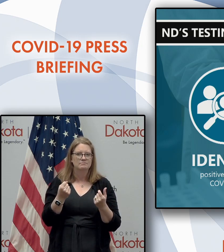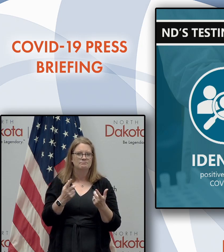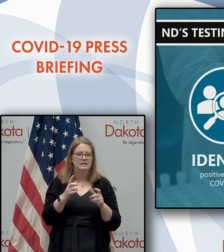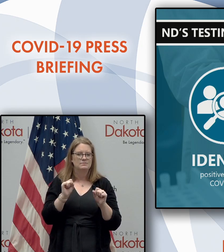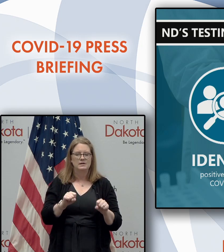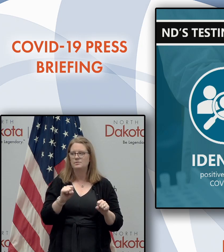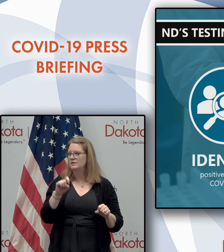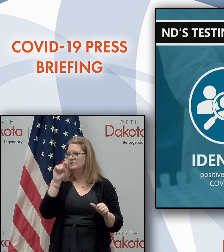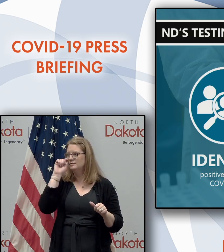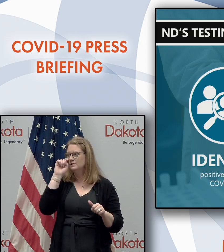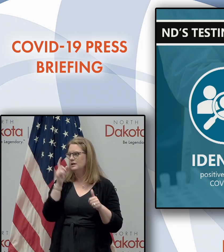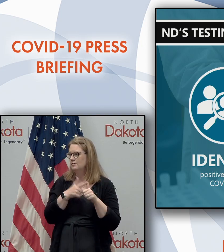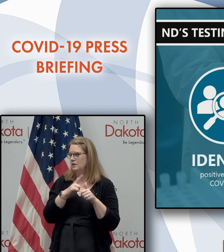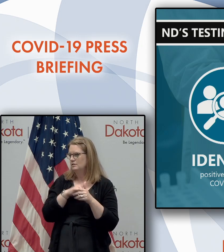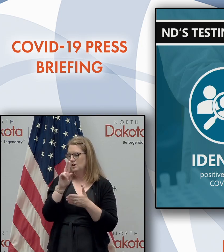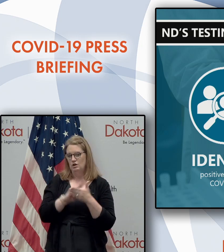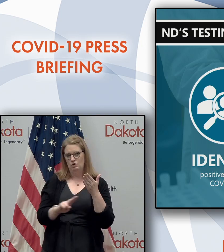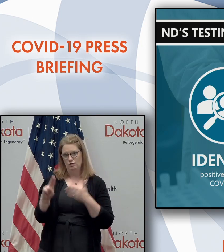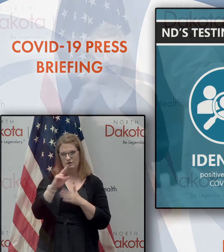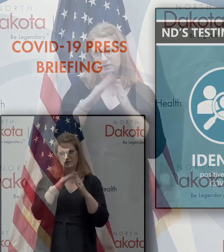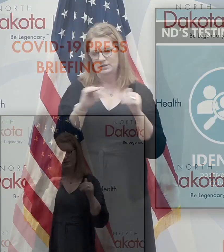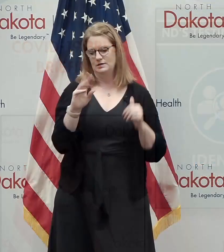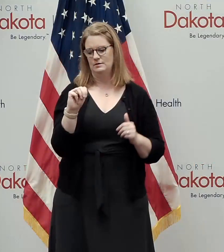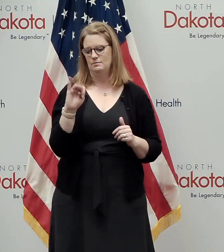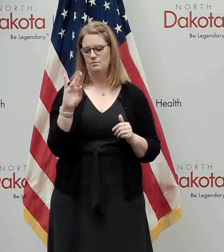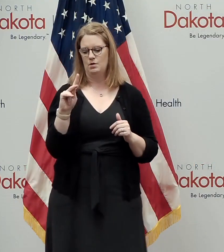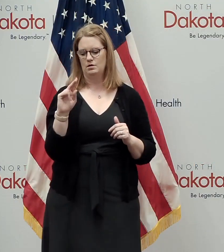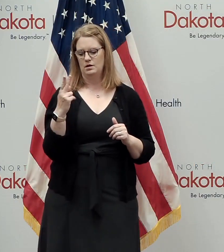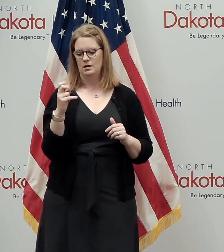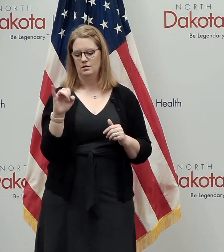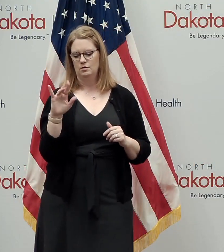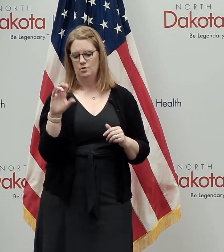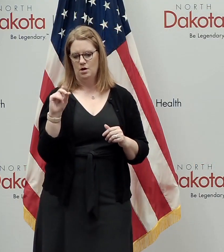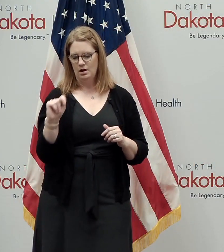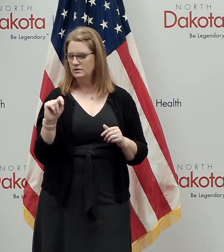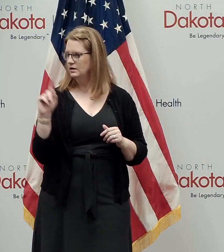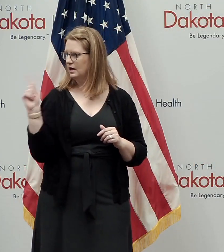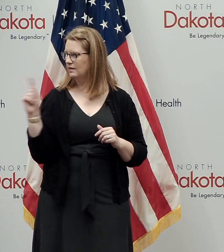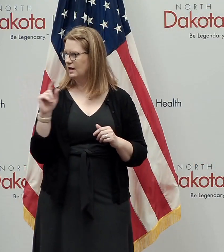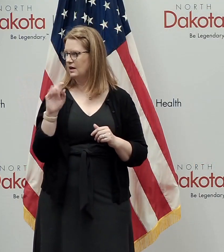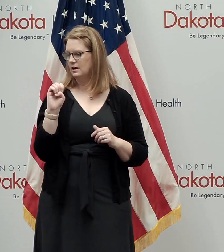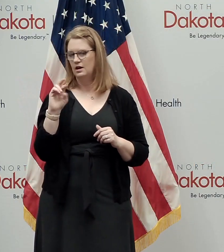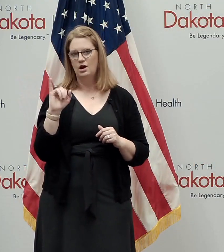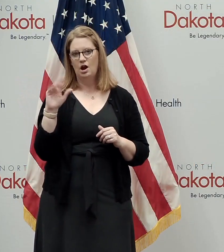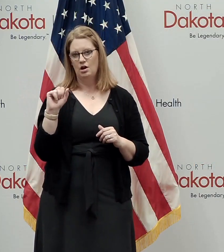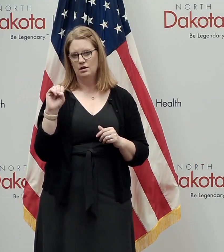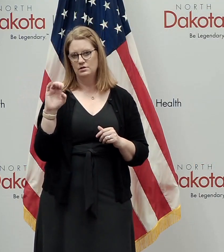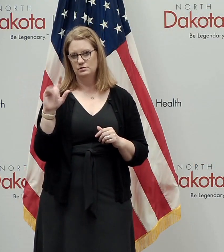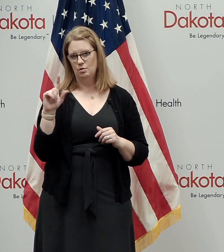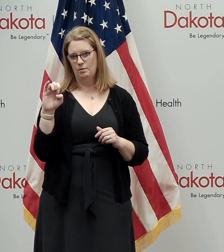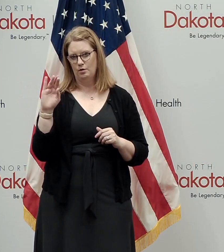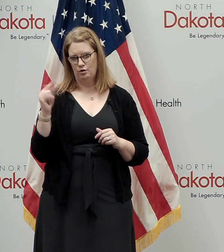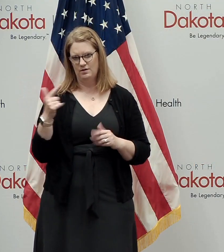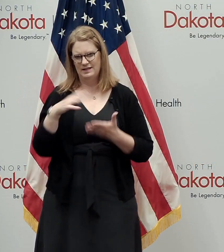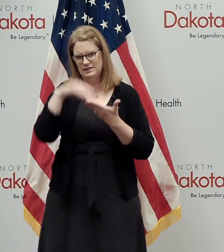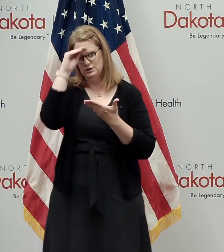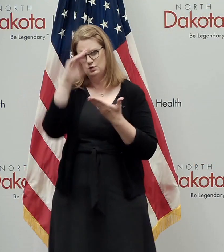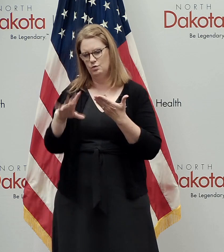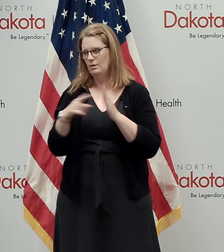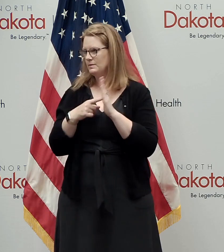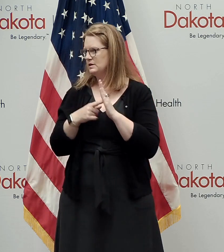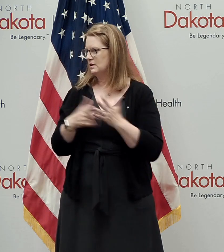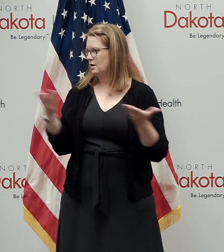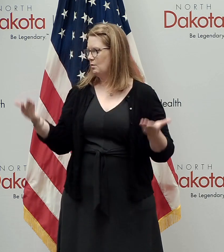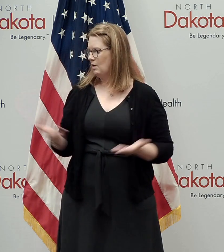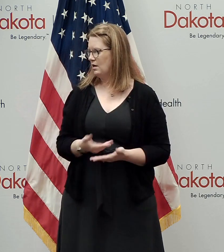hear first from University System Chancellor Mark Hagerott, then Erica Solberg, the student representative, but I'd like to welcome both of them here today. And